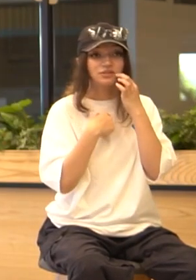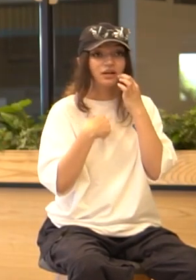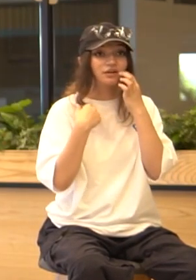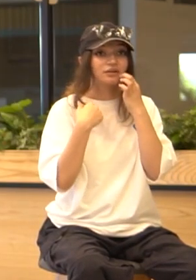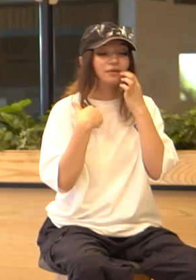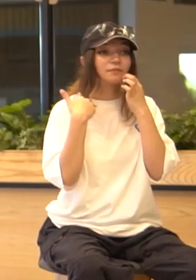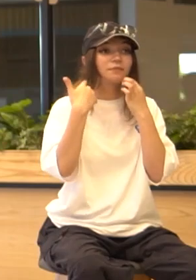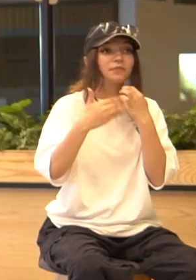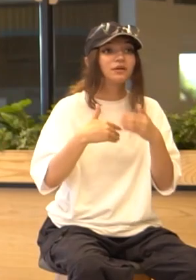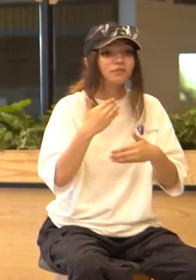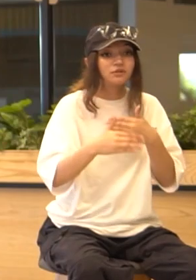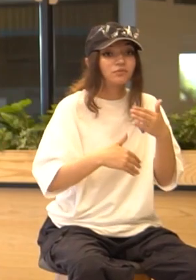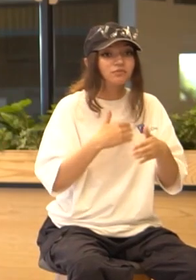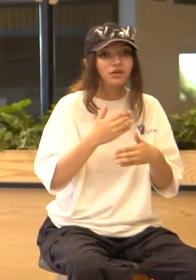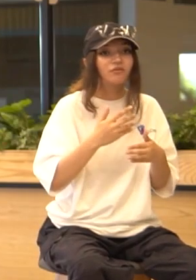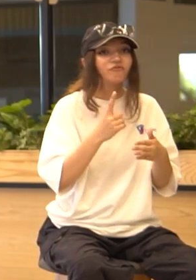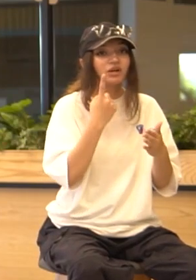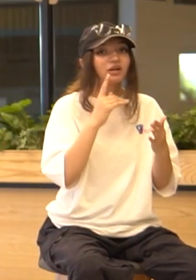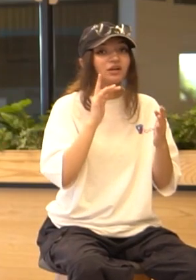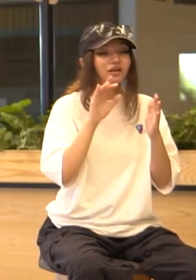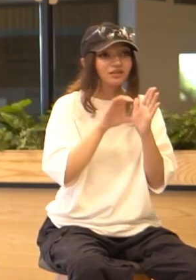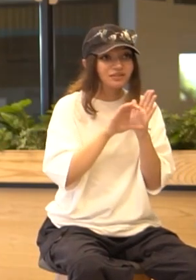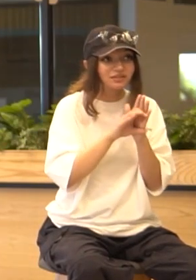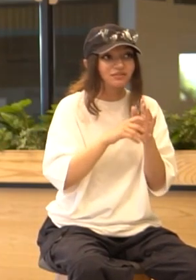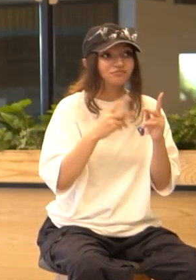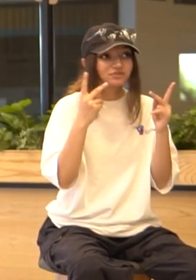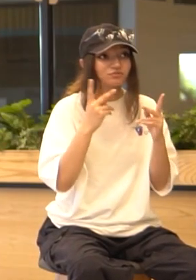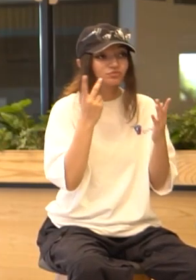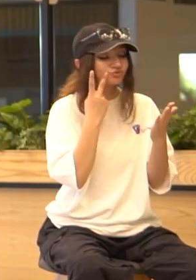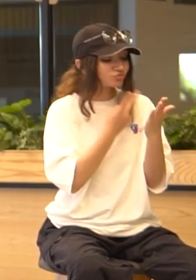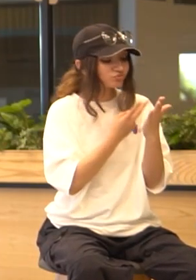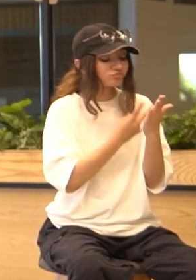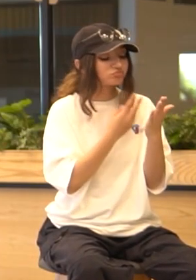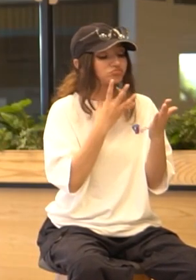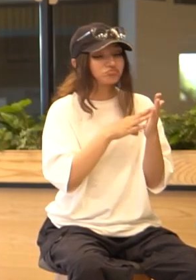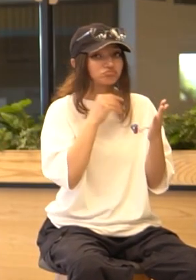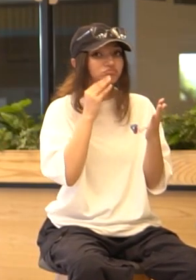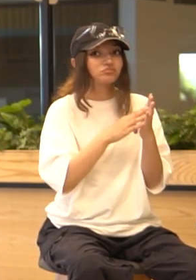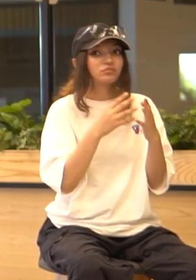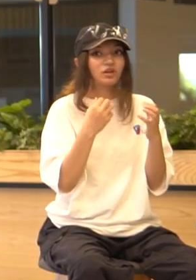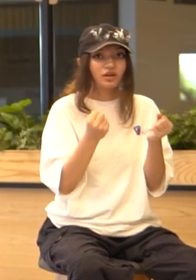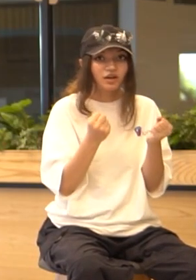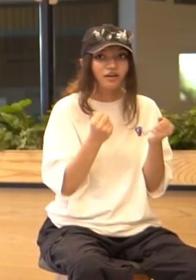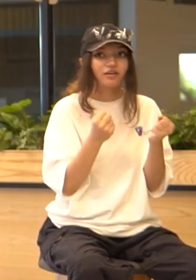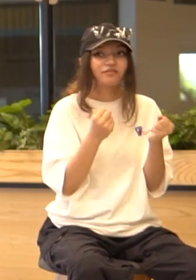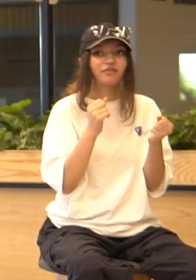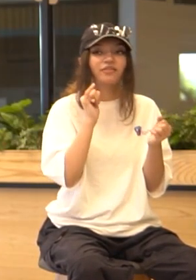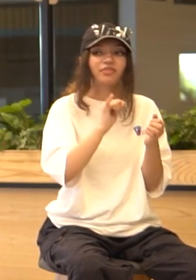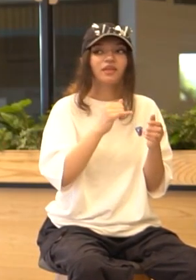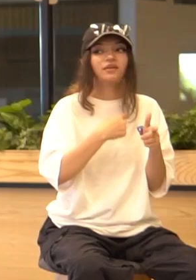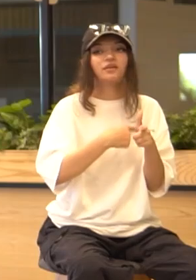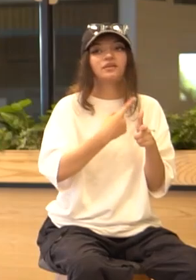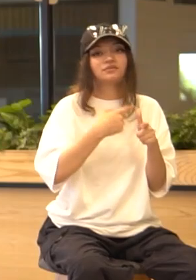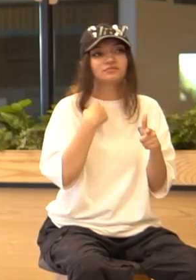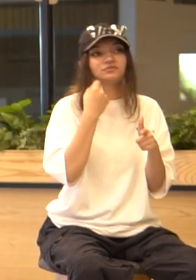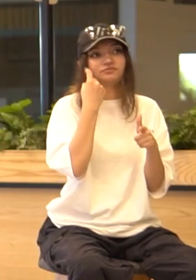I discovered them down the line when, you know, like Instagram was common and there was like a creative space, a creative culture that was growing over there.